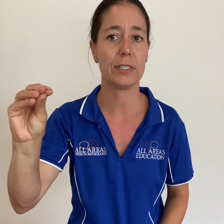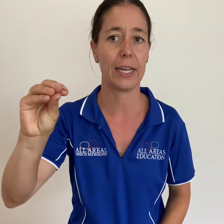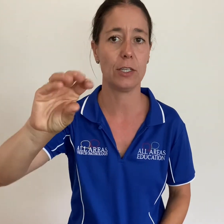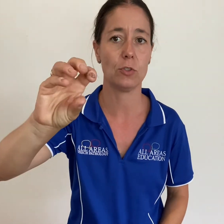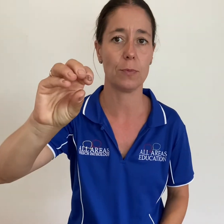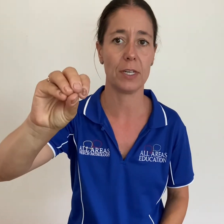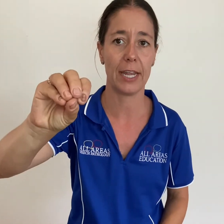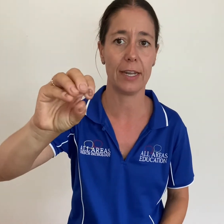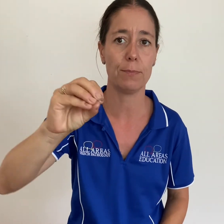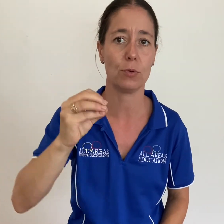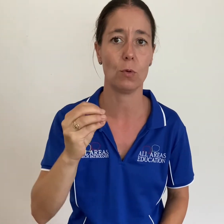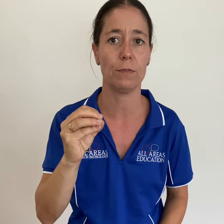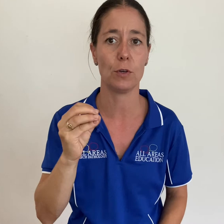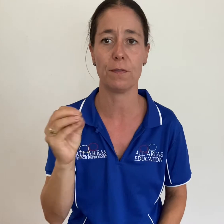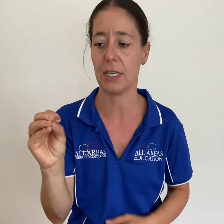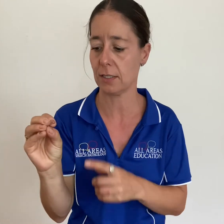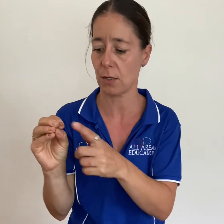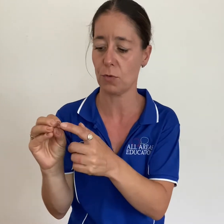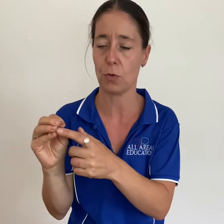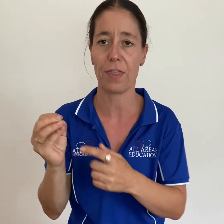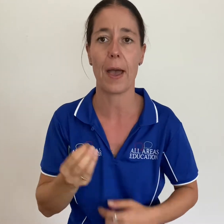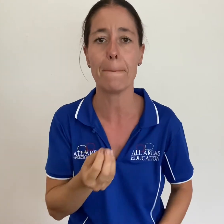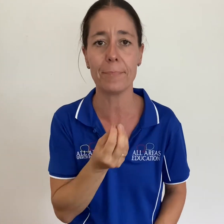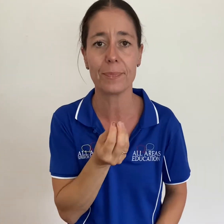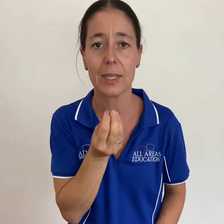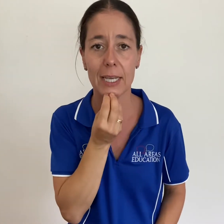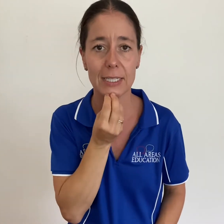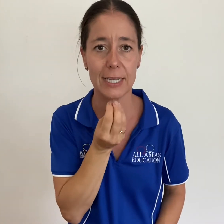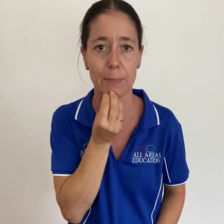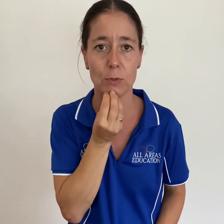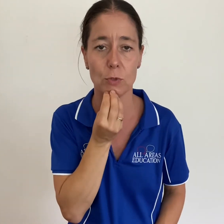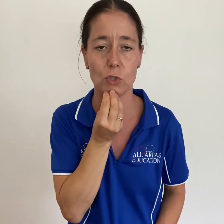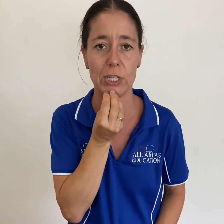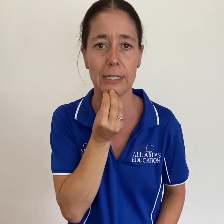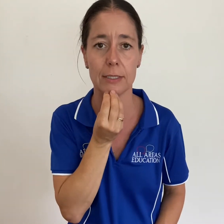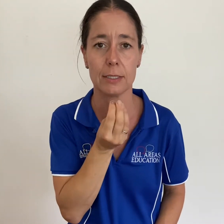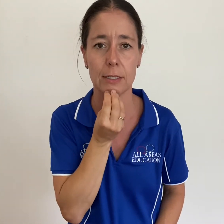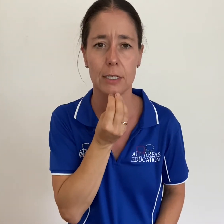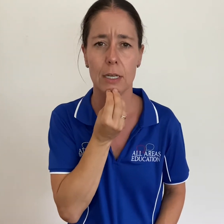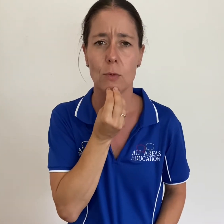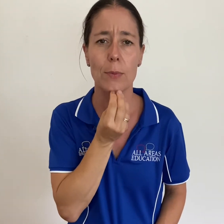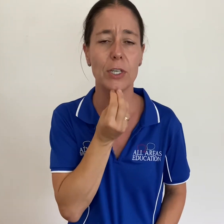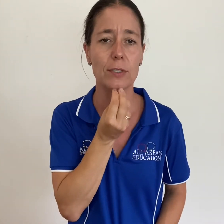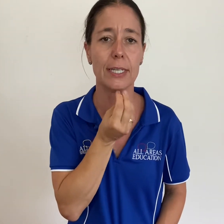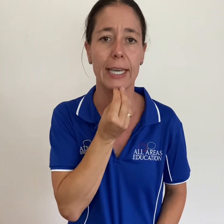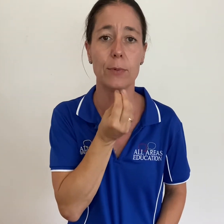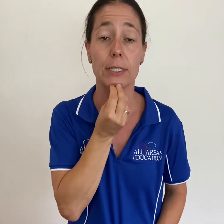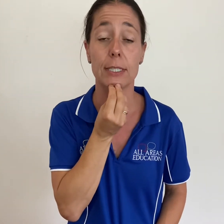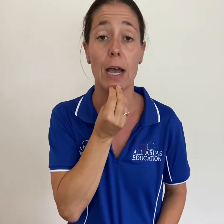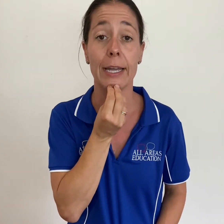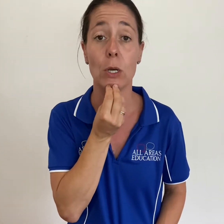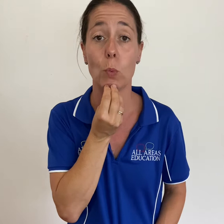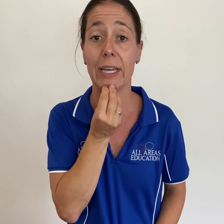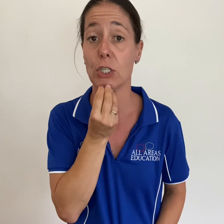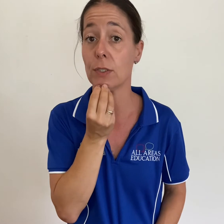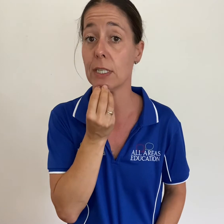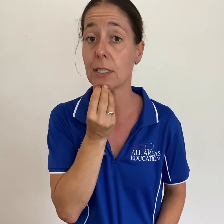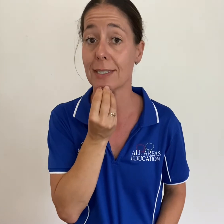take your dominant hand and put all of your fingers on your thumb and tap it on your chin. When we're using keyword sign, we are using